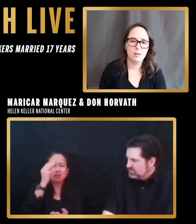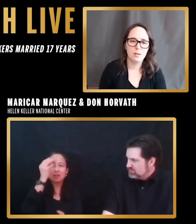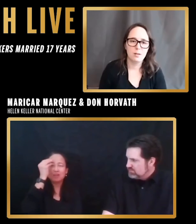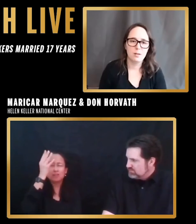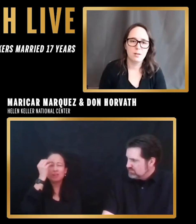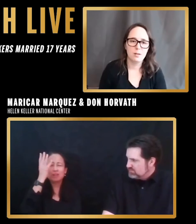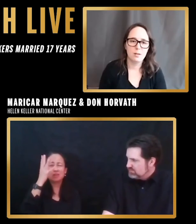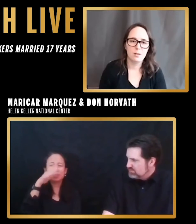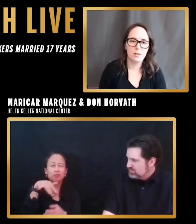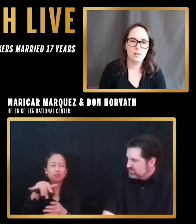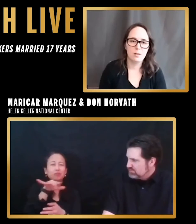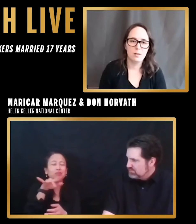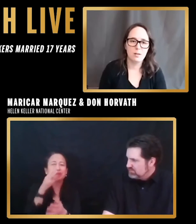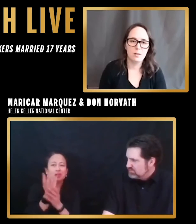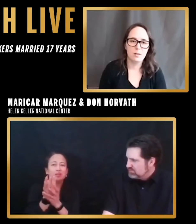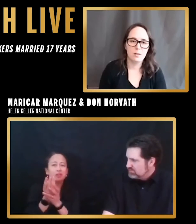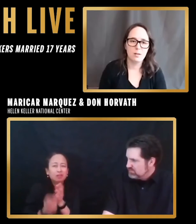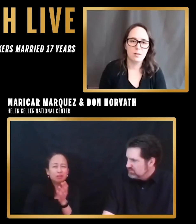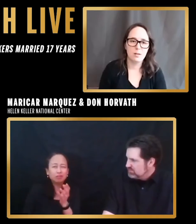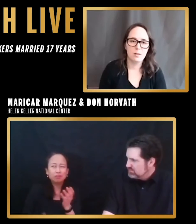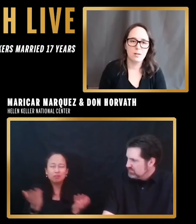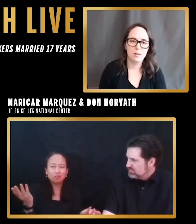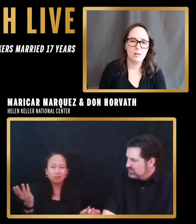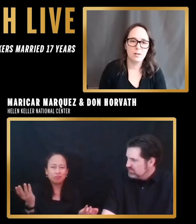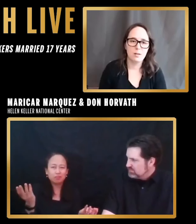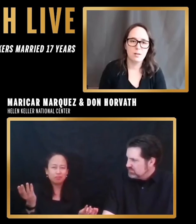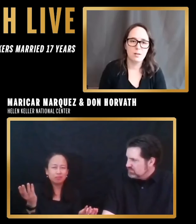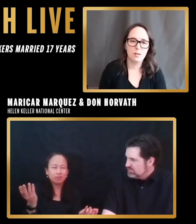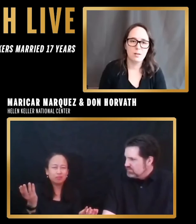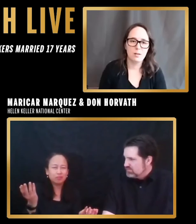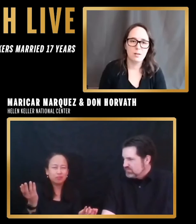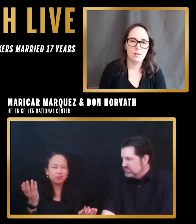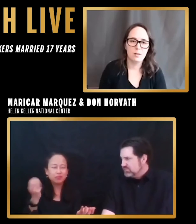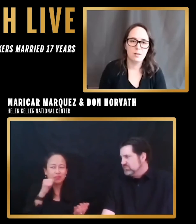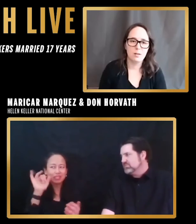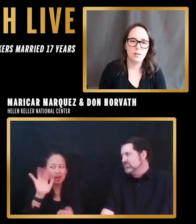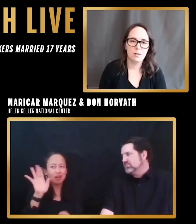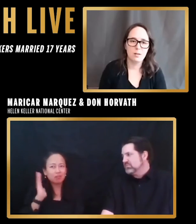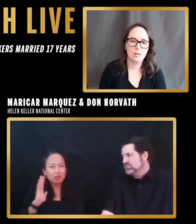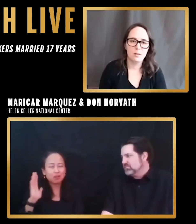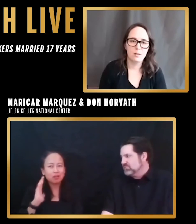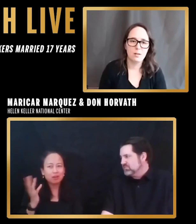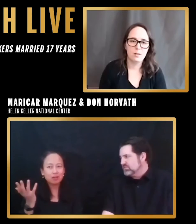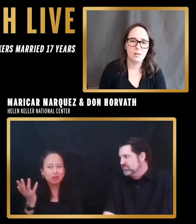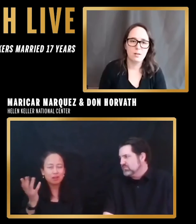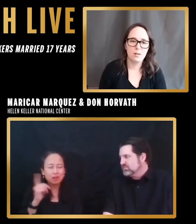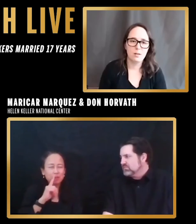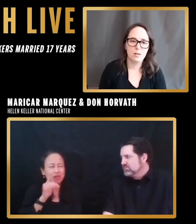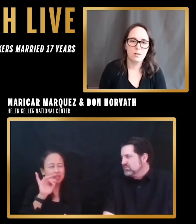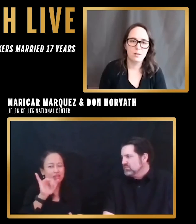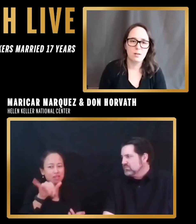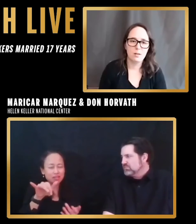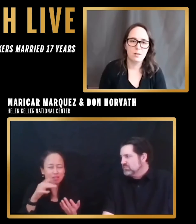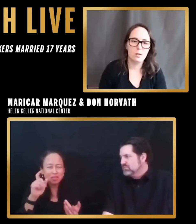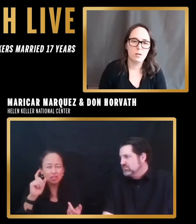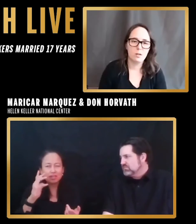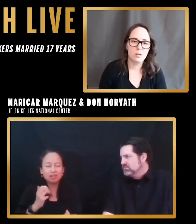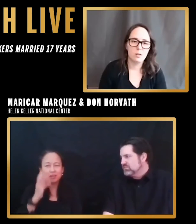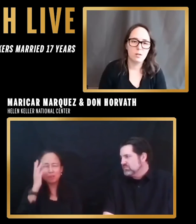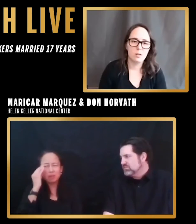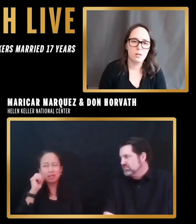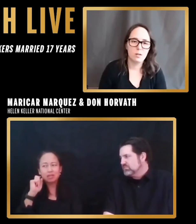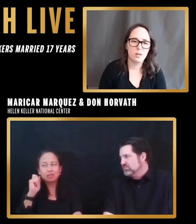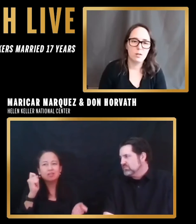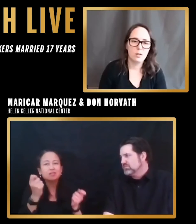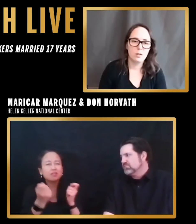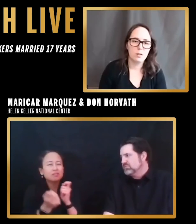Like I had mentioned earlier, I grew up sighted. And over the years, I lost my vision and I really